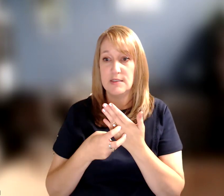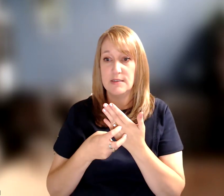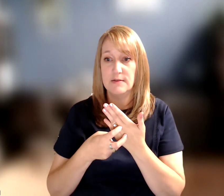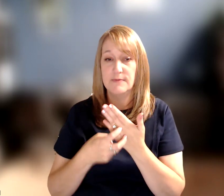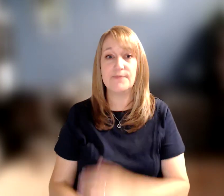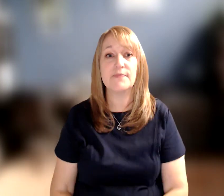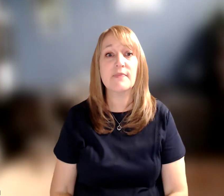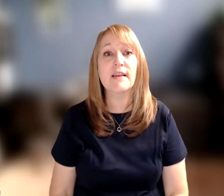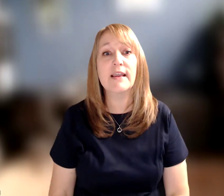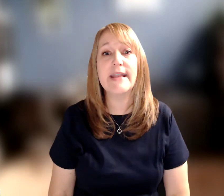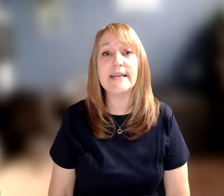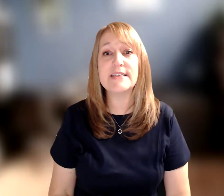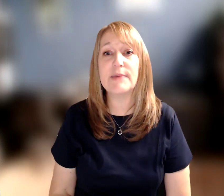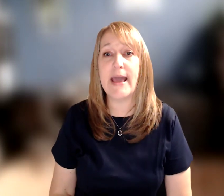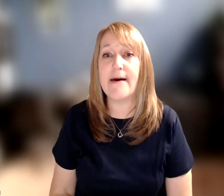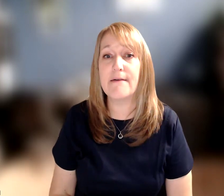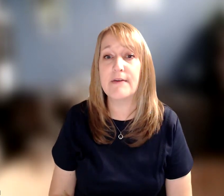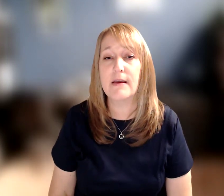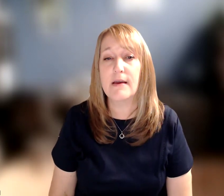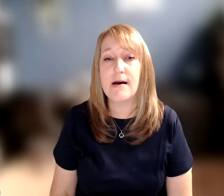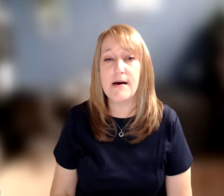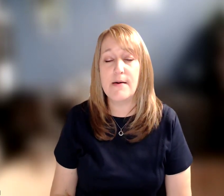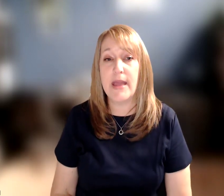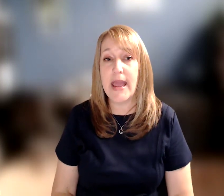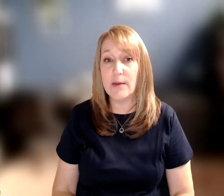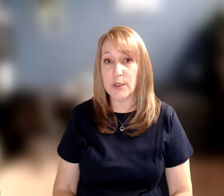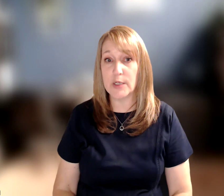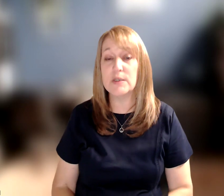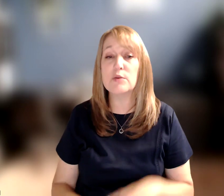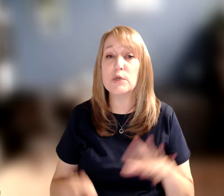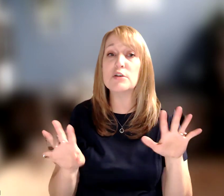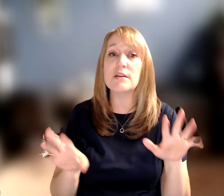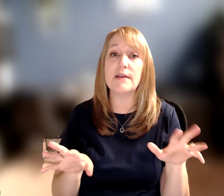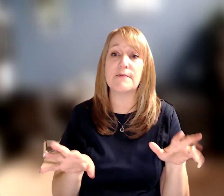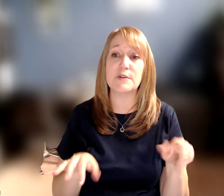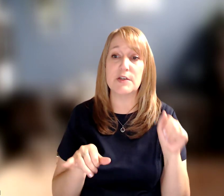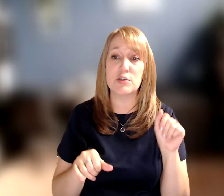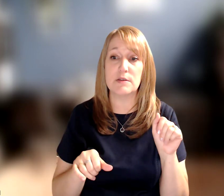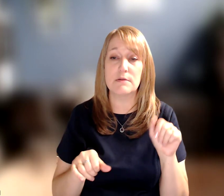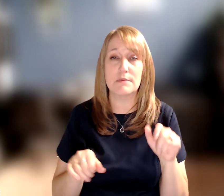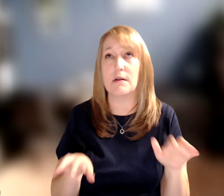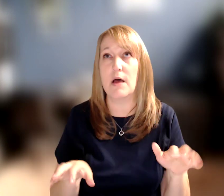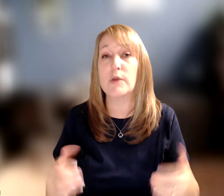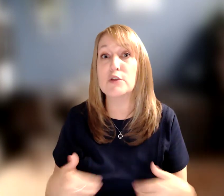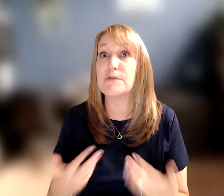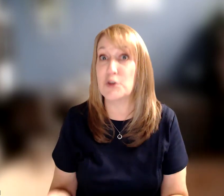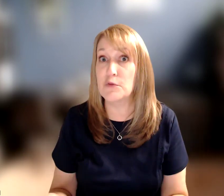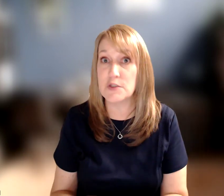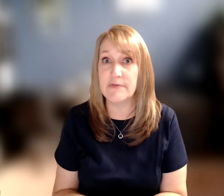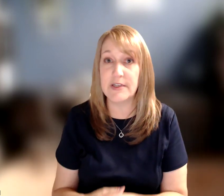Toast. Next, we have hamburger. We learned a lot of fruits and vegetables, not a lot. We learned a few fruits and